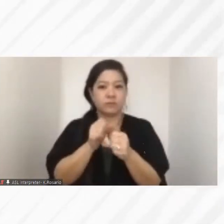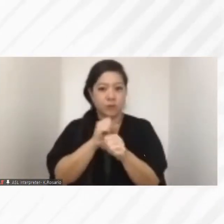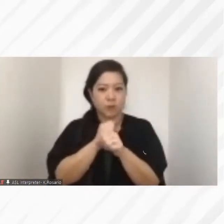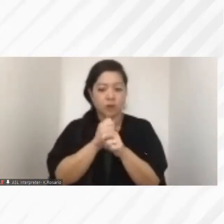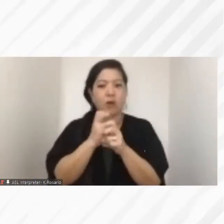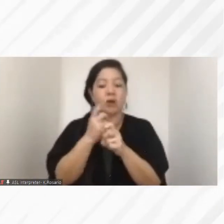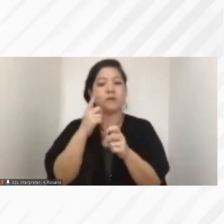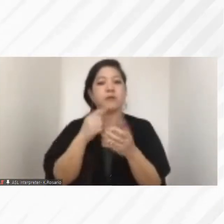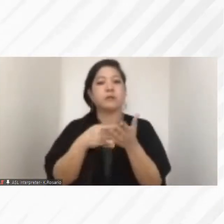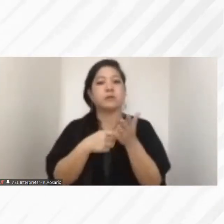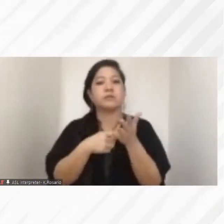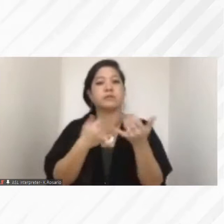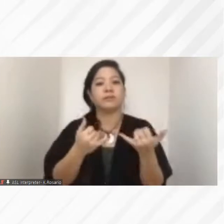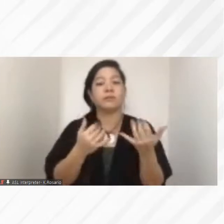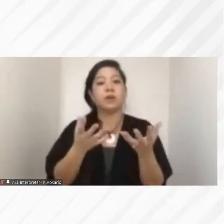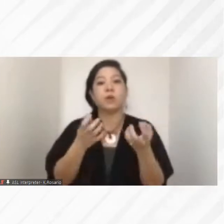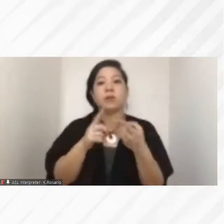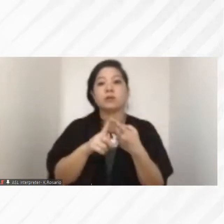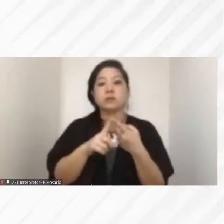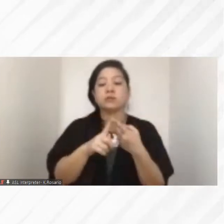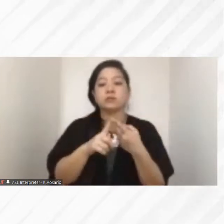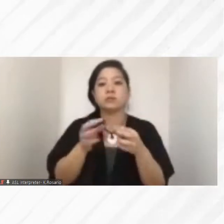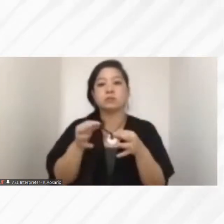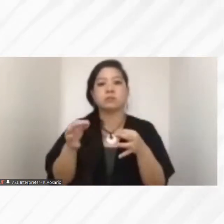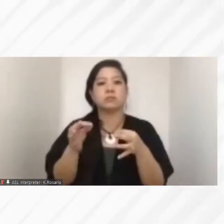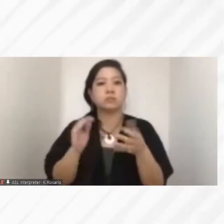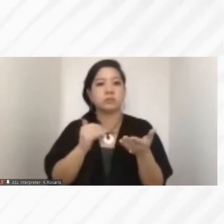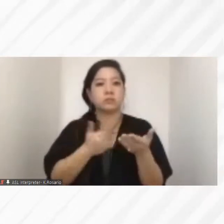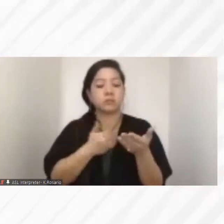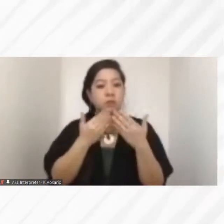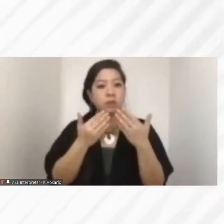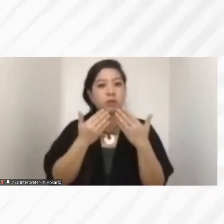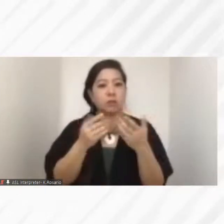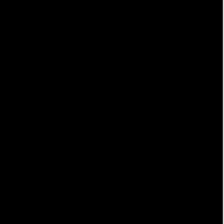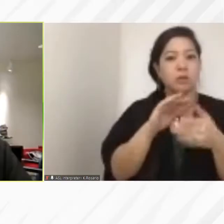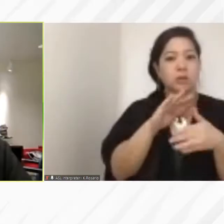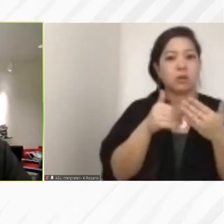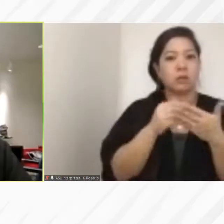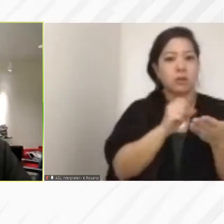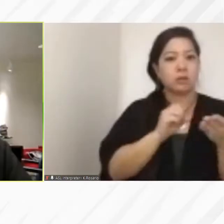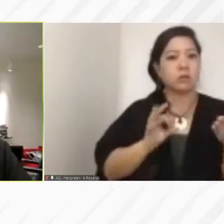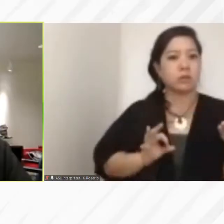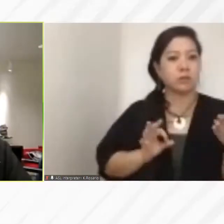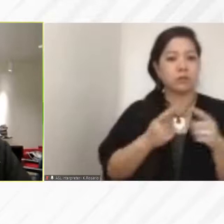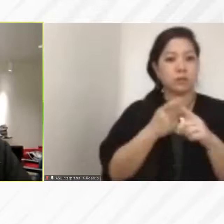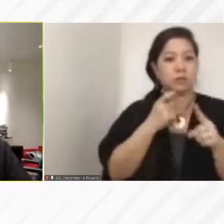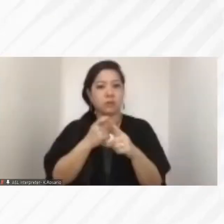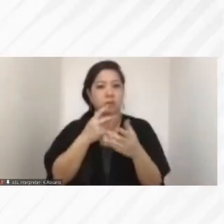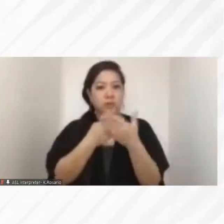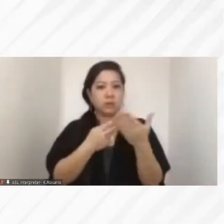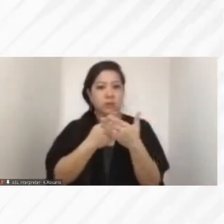together. And I just want to extend my Saina Maasi to all the staff from both